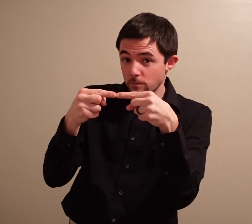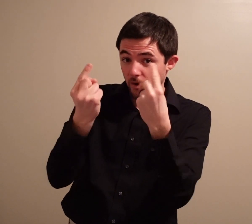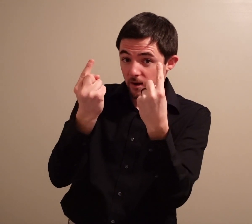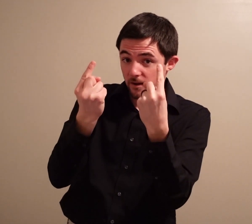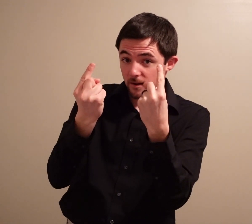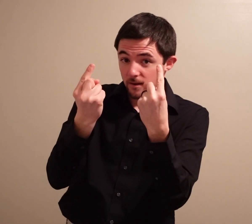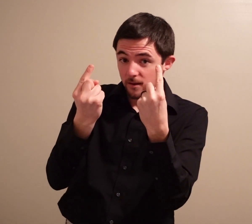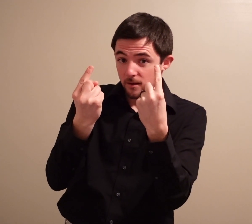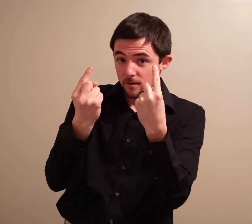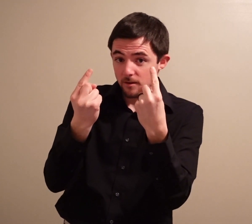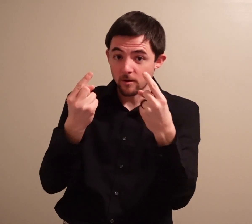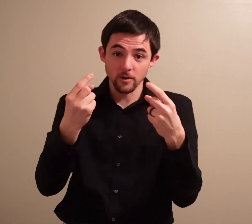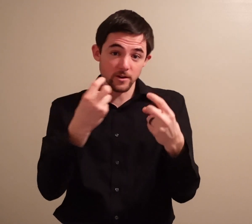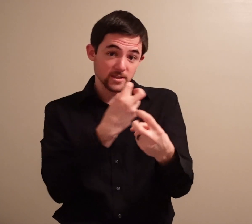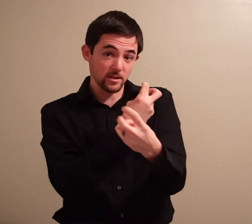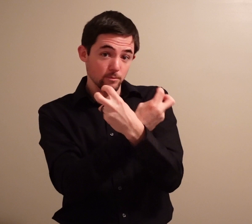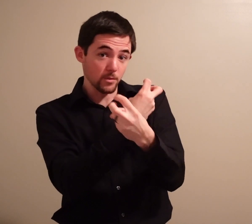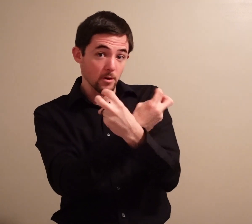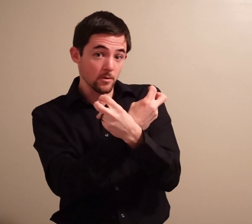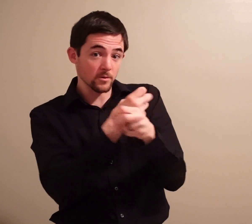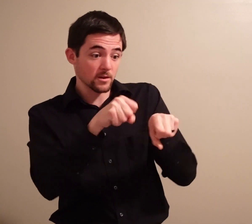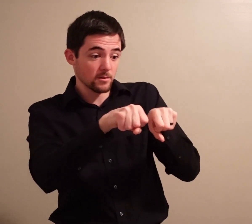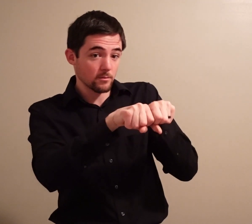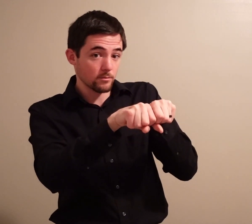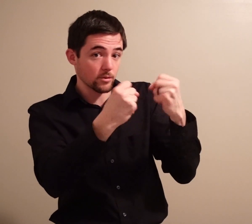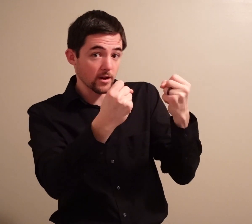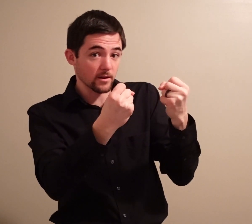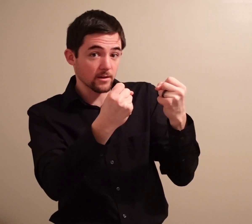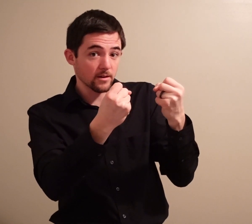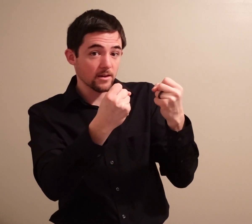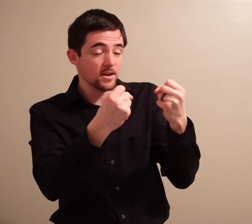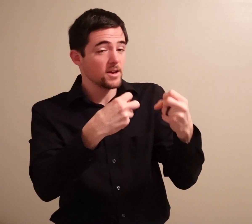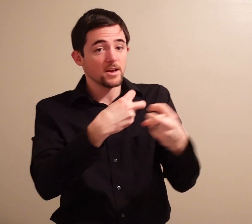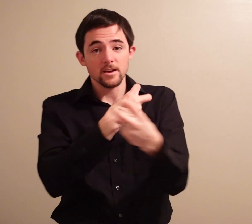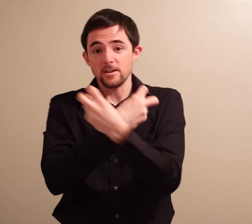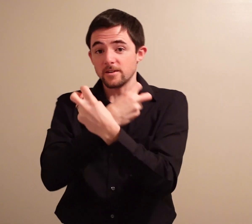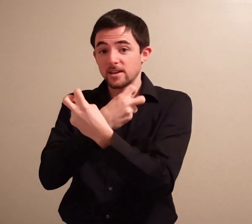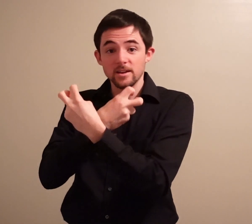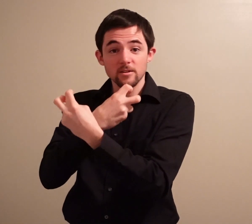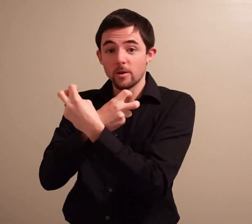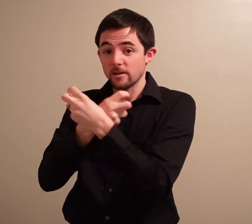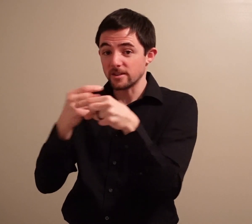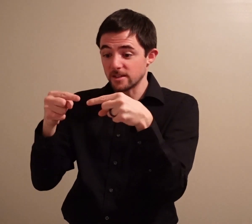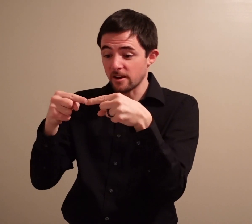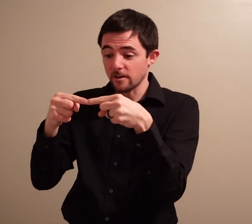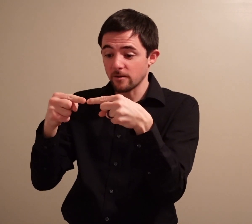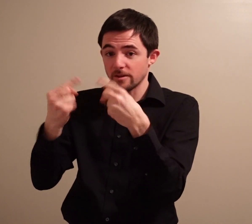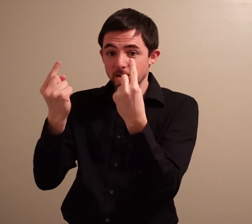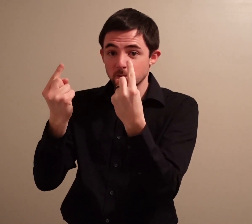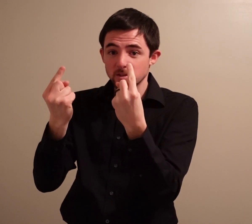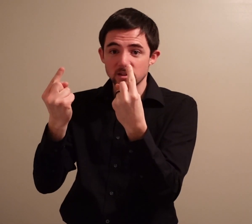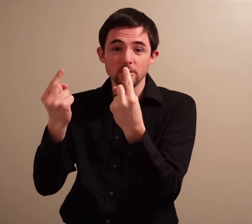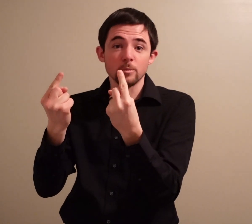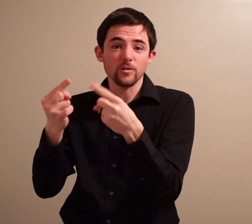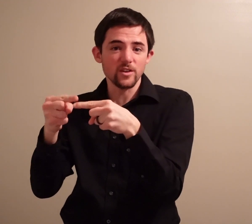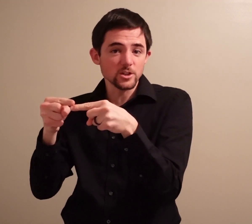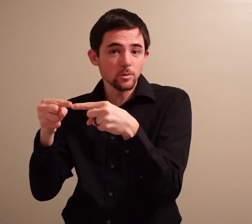break. Or you could say bone break. You could say either one in this scenario. This one is a little more